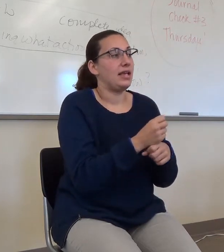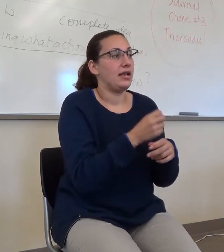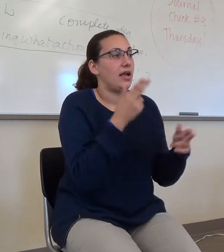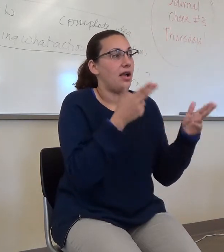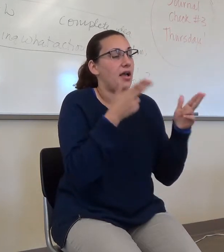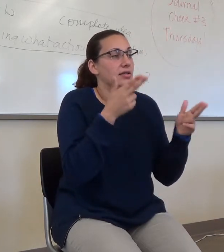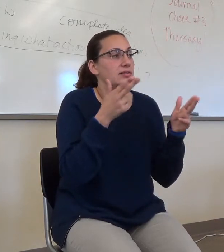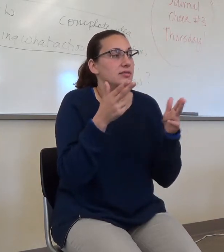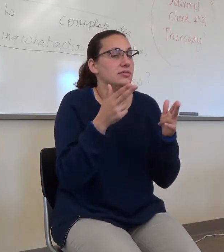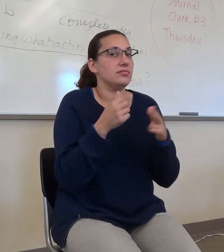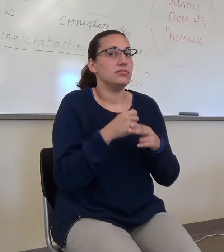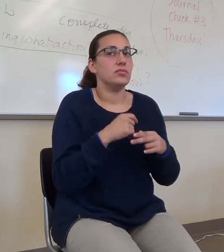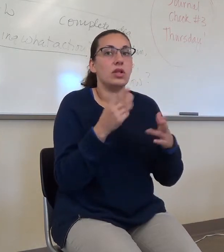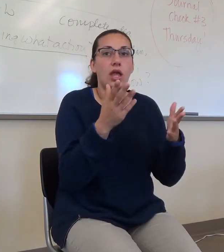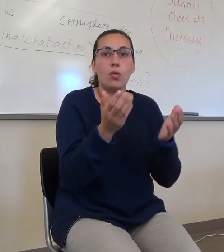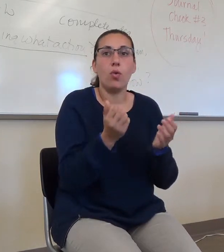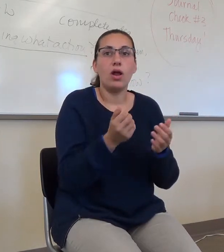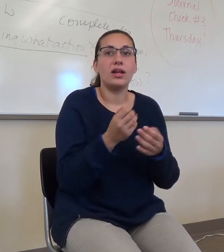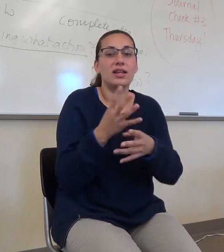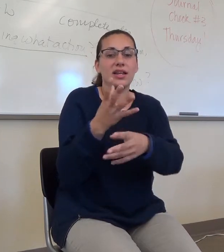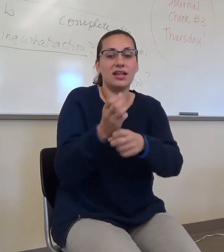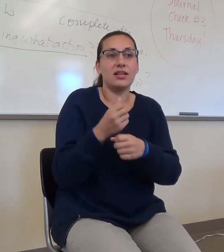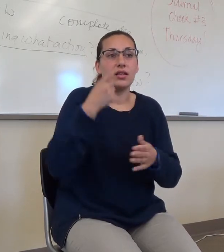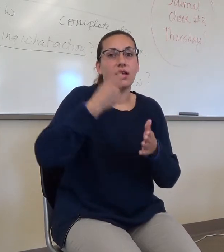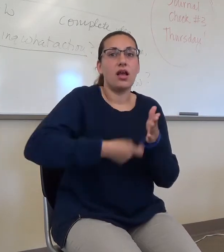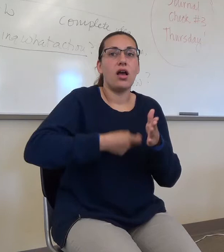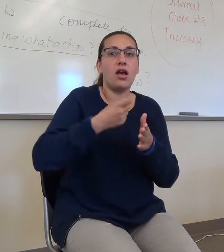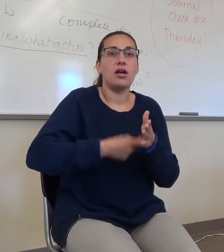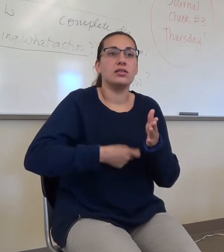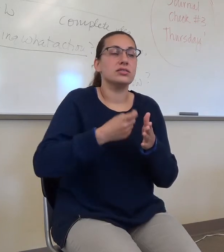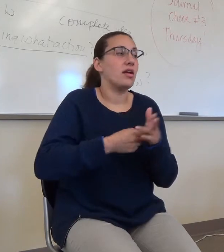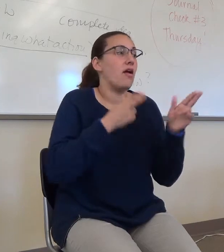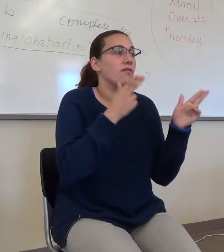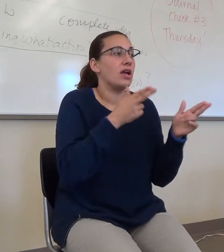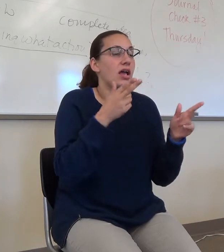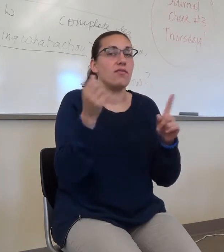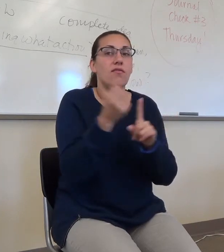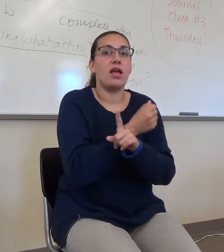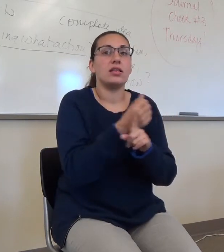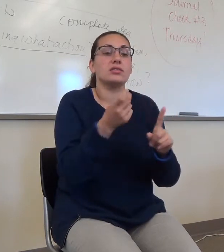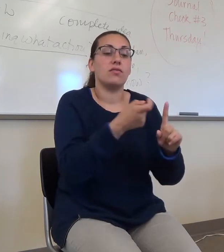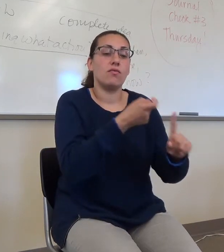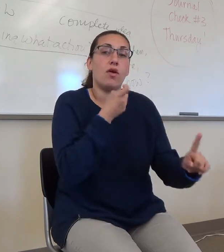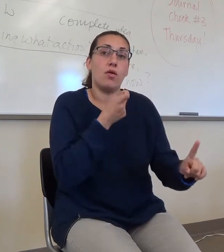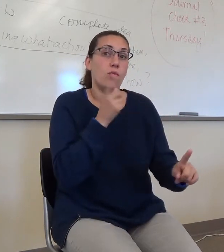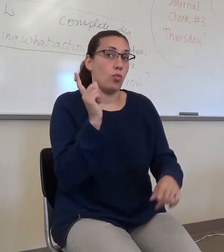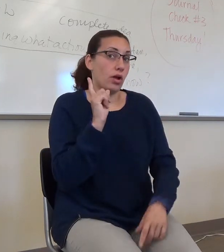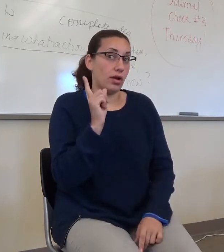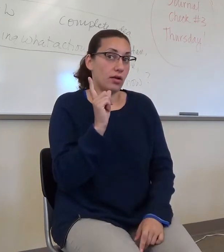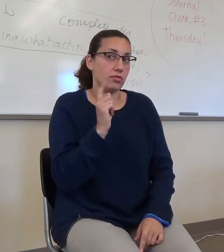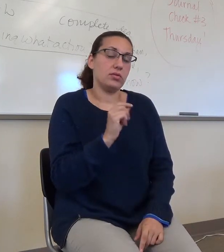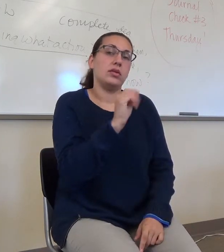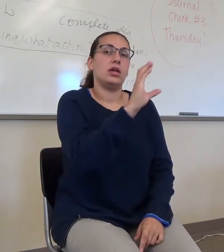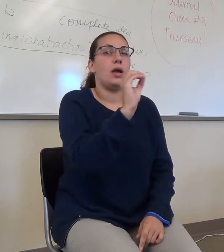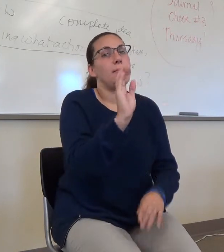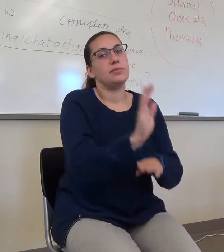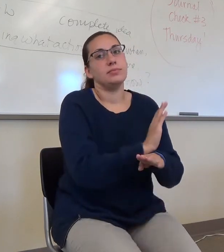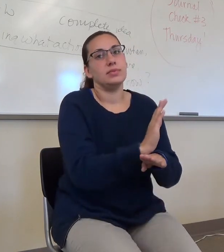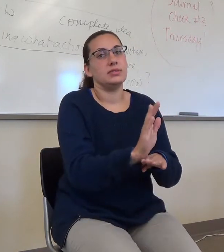to recover the costs of gun violence from the companies. So never mind the people who are using the